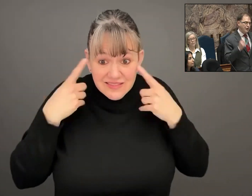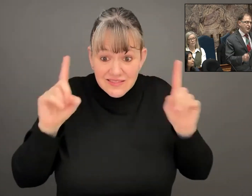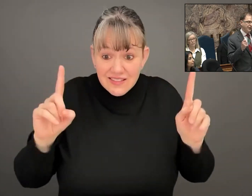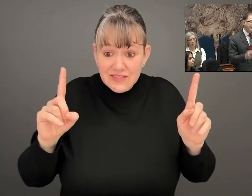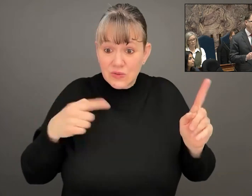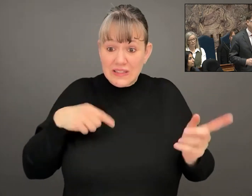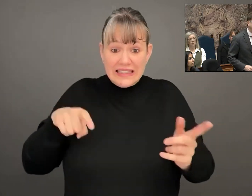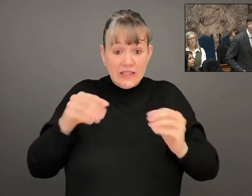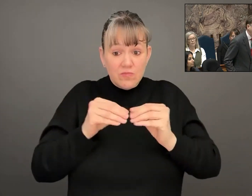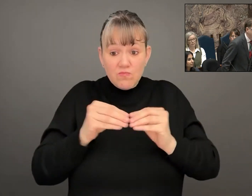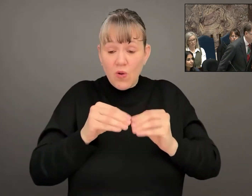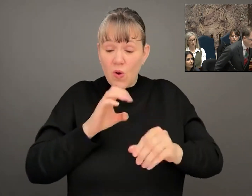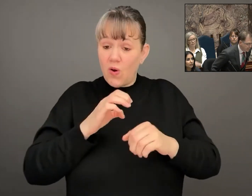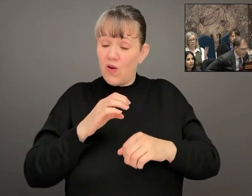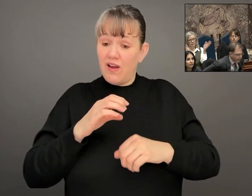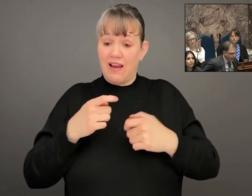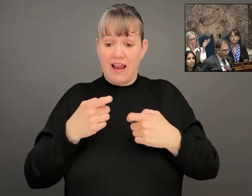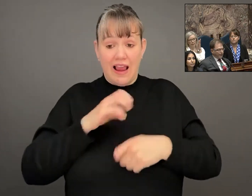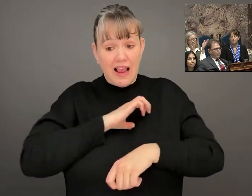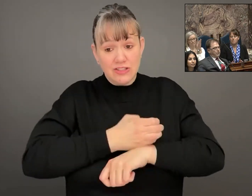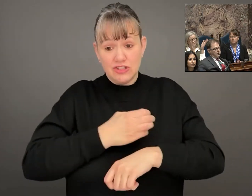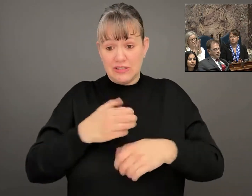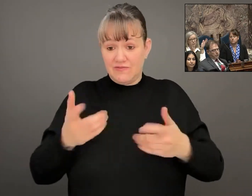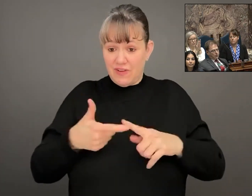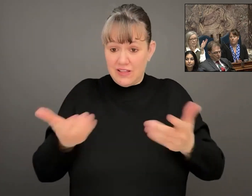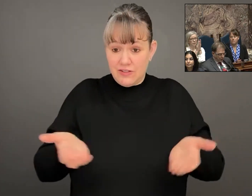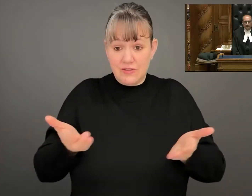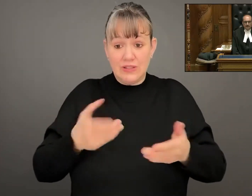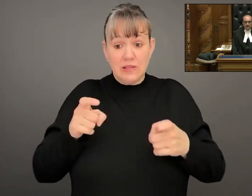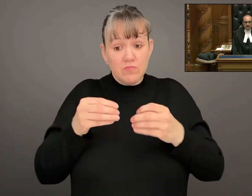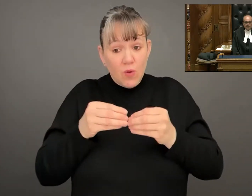we are just getting started.